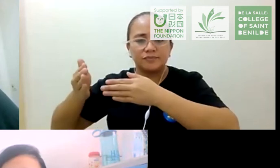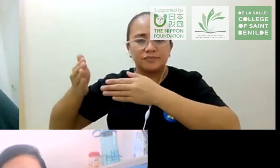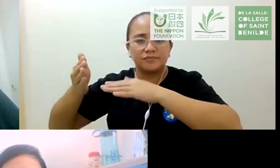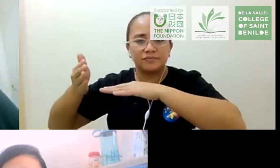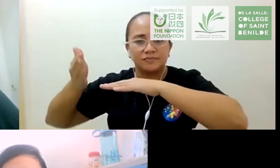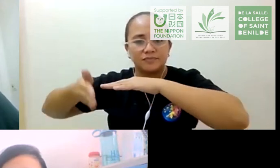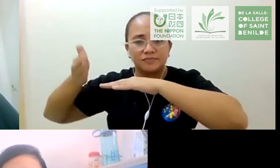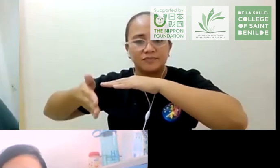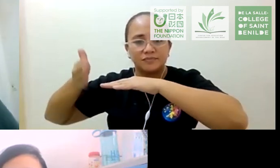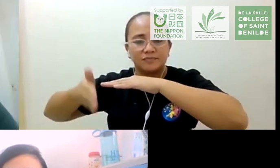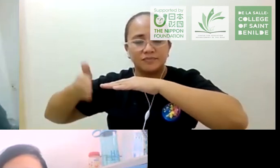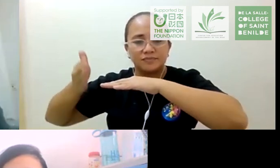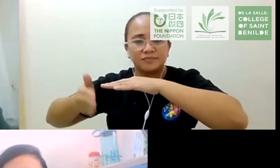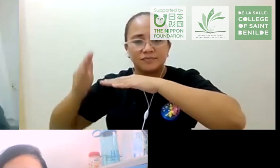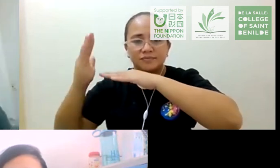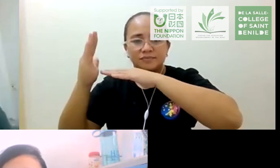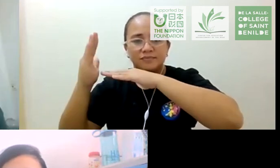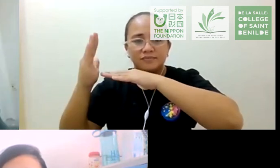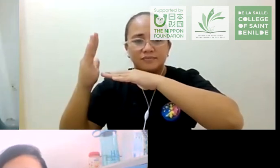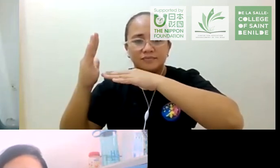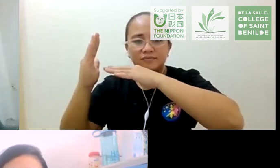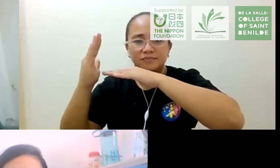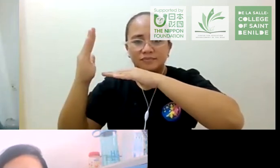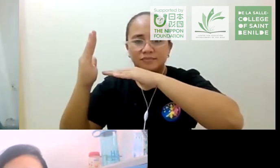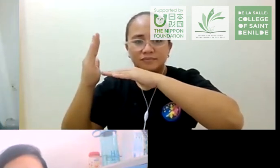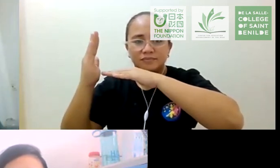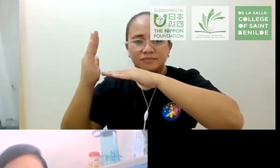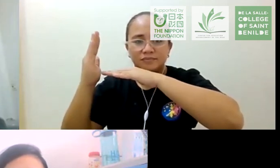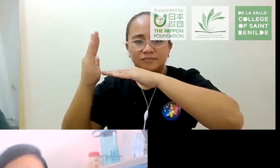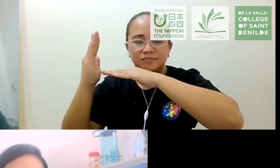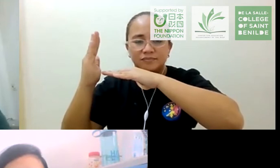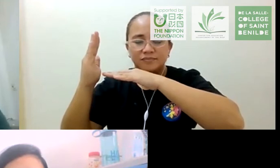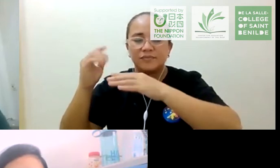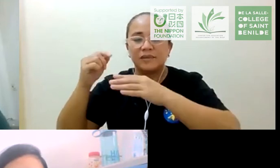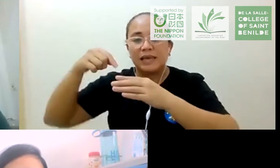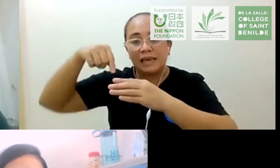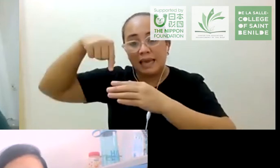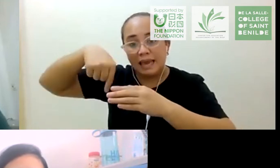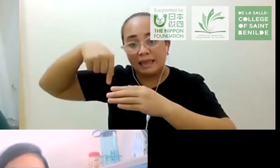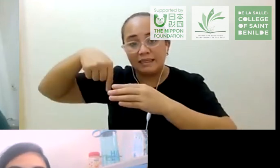Inward and upward.